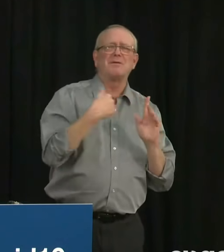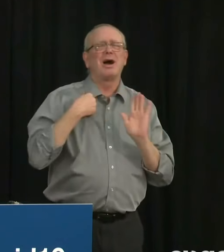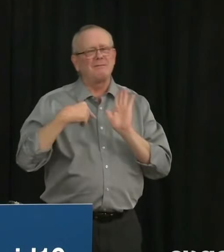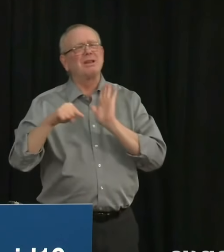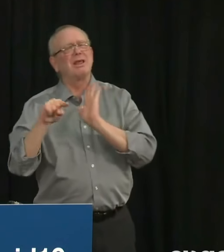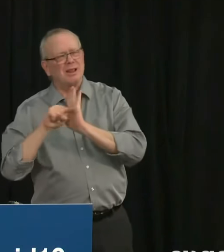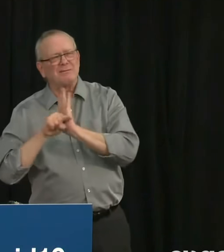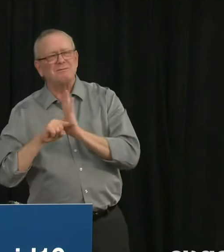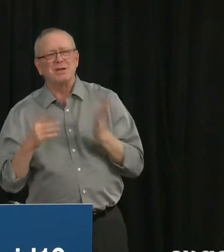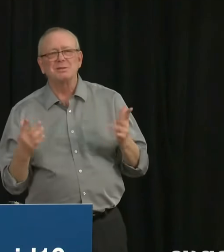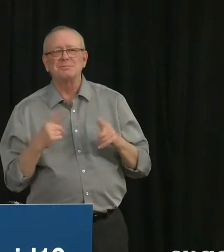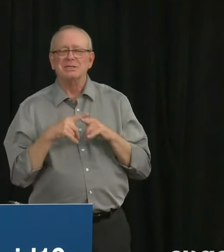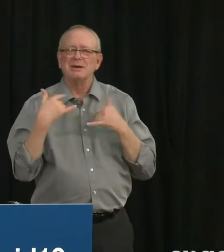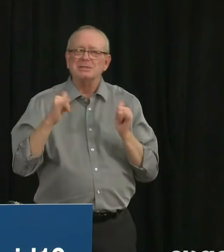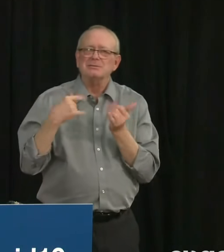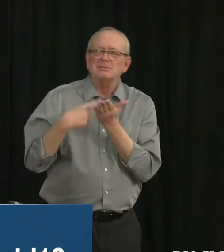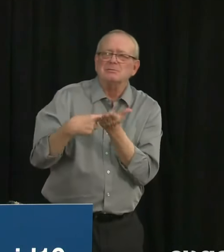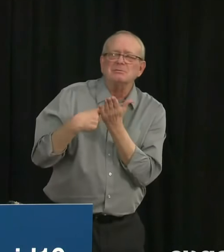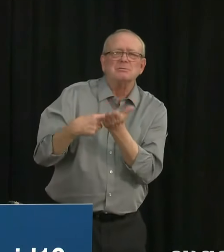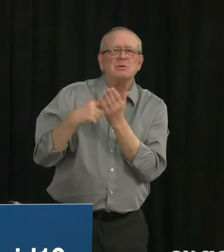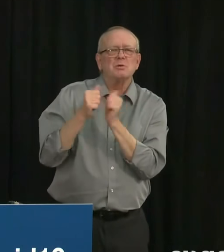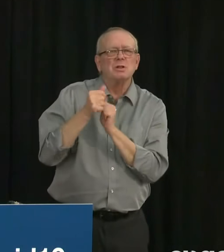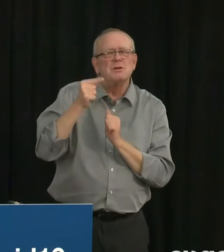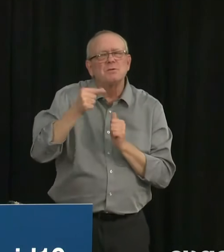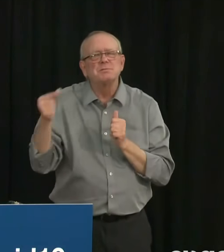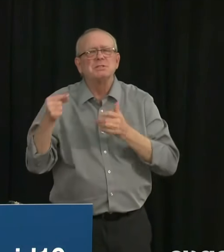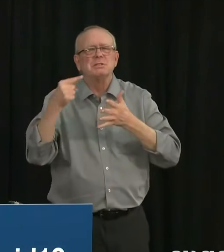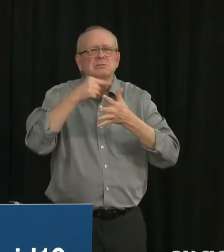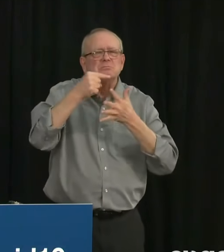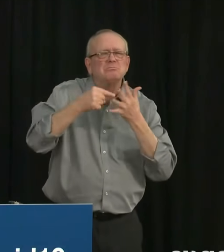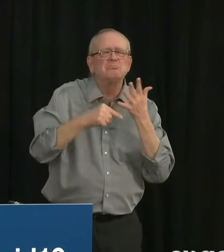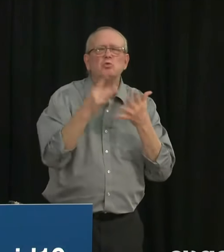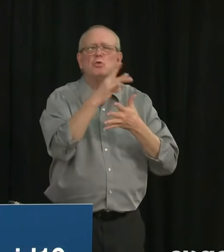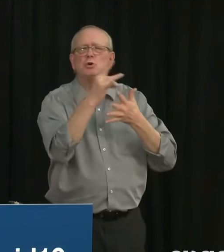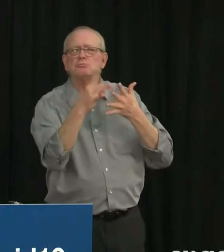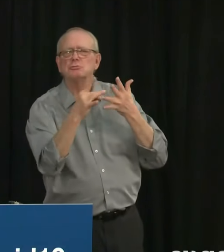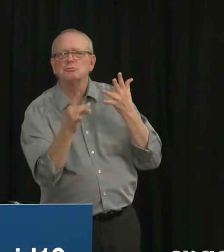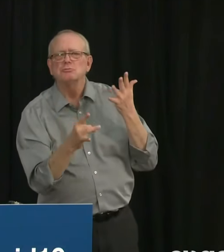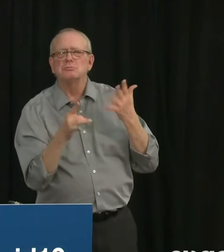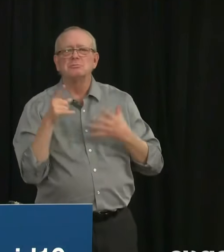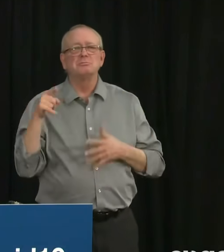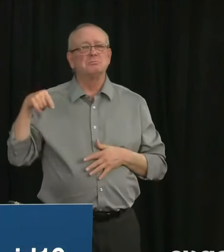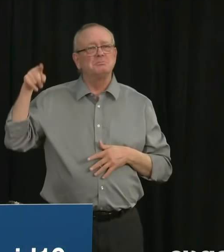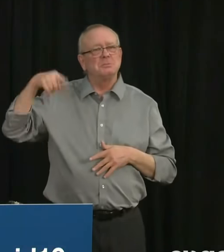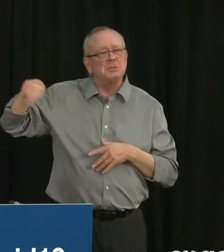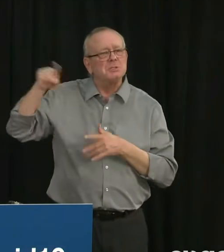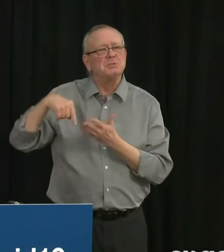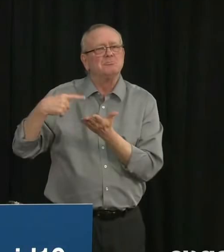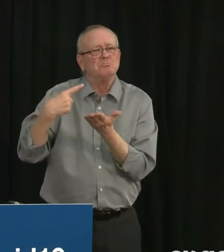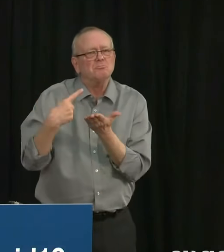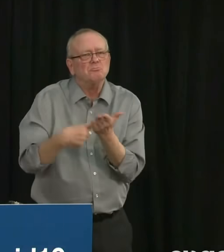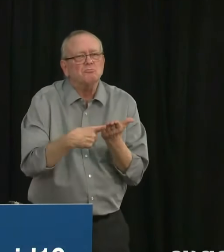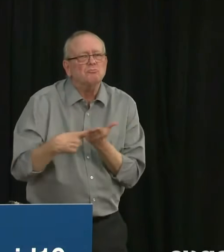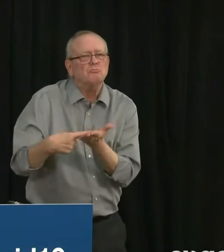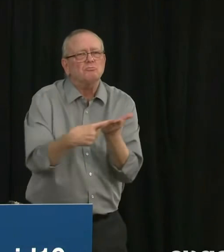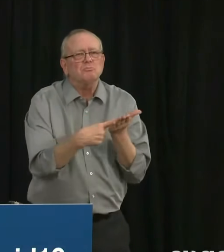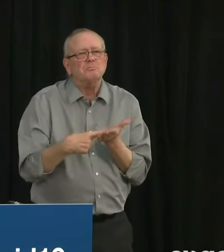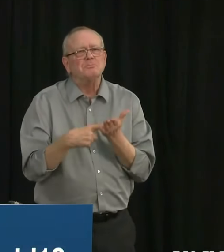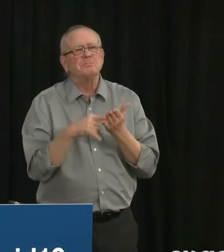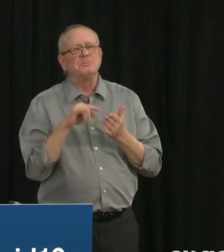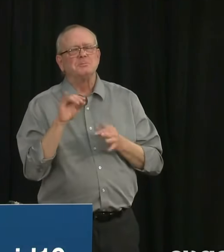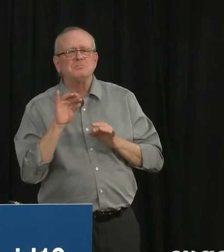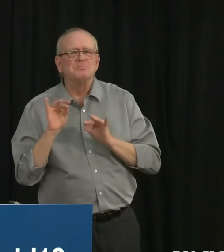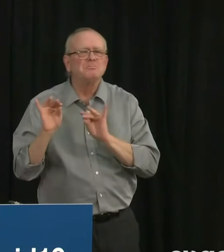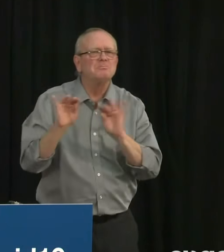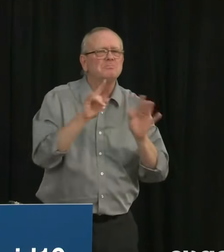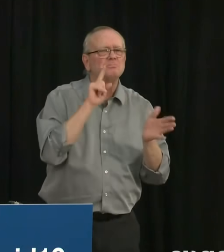often outlining a range of policy alternatives which they then debate. Once elected officials make a decision, my team